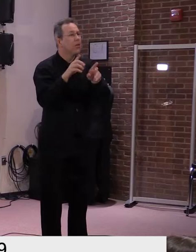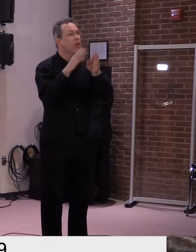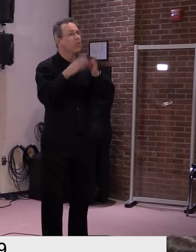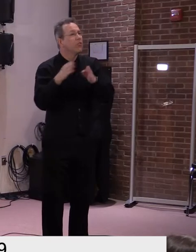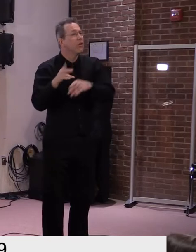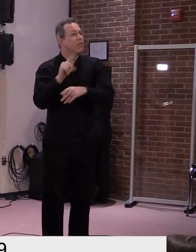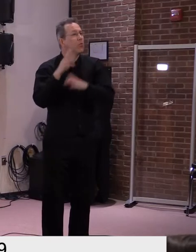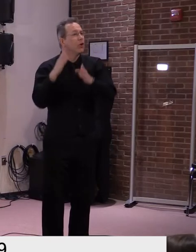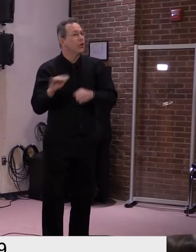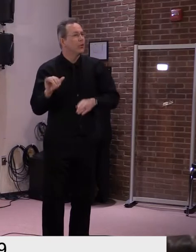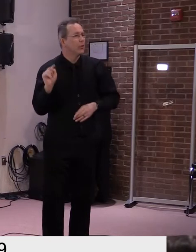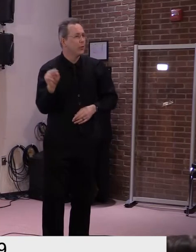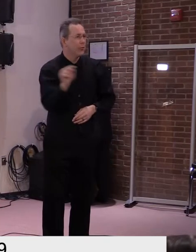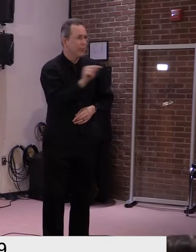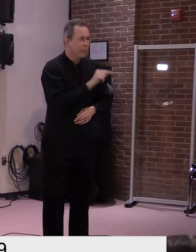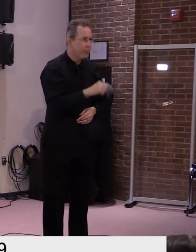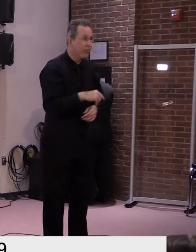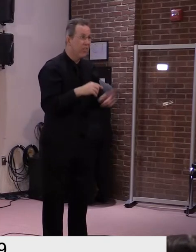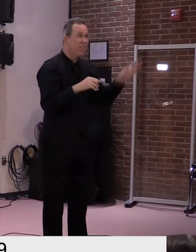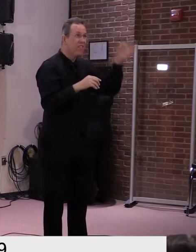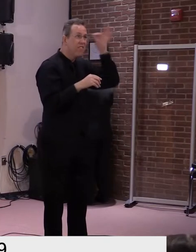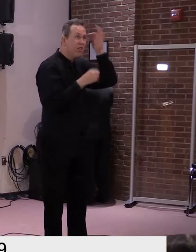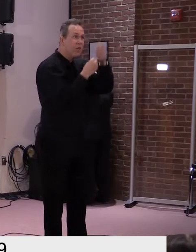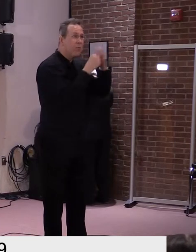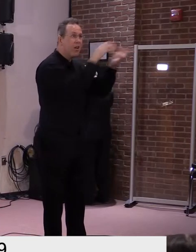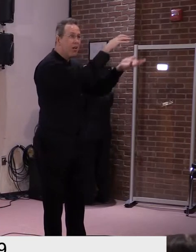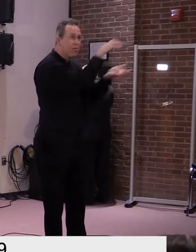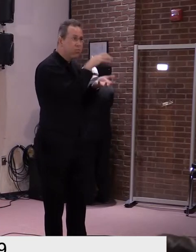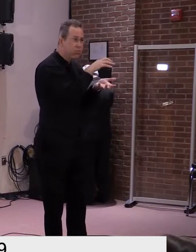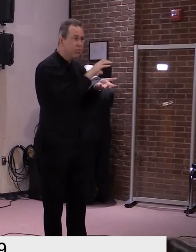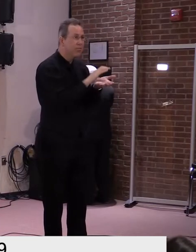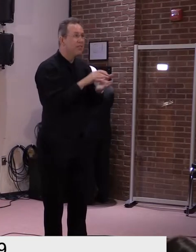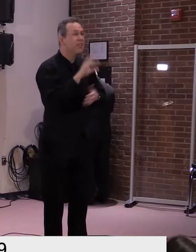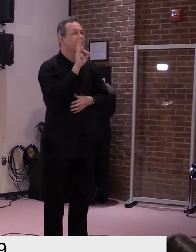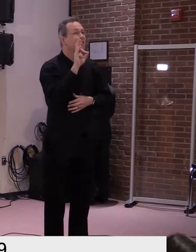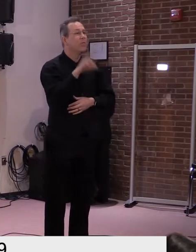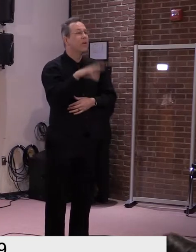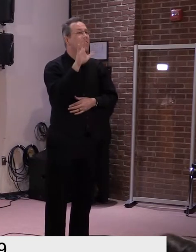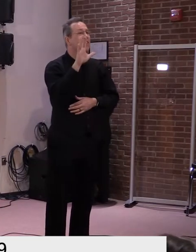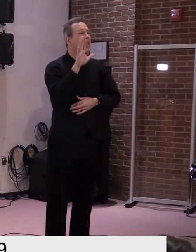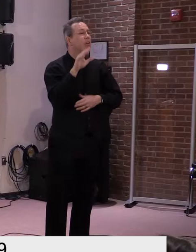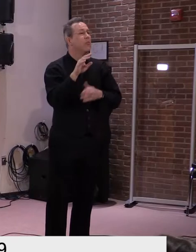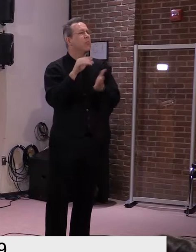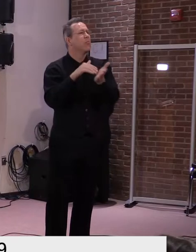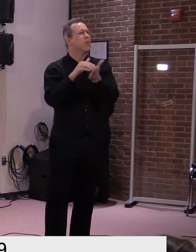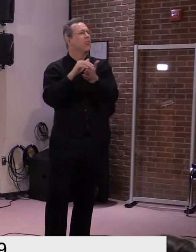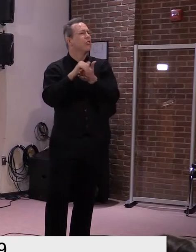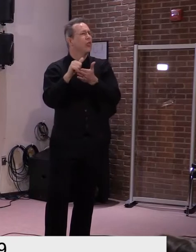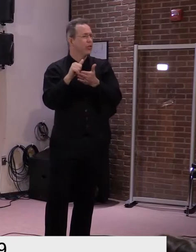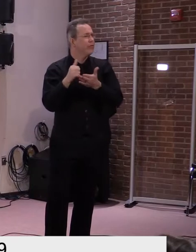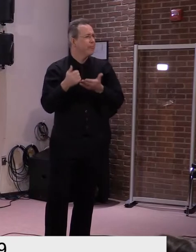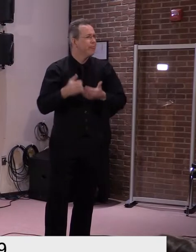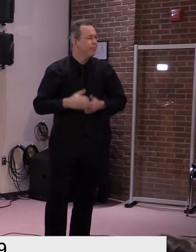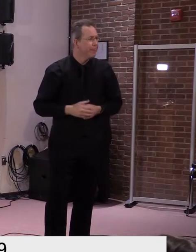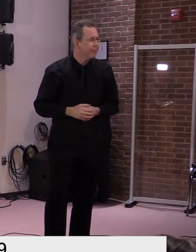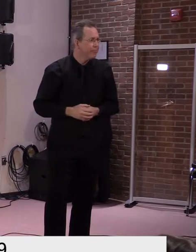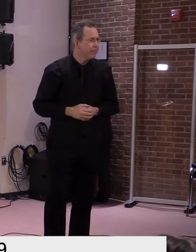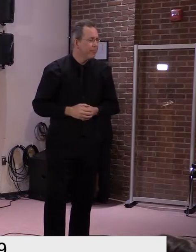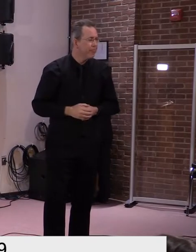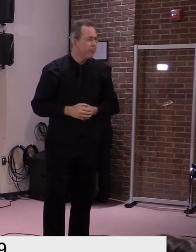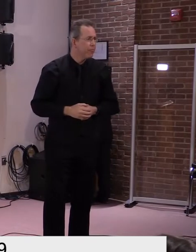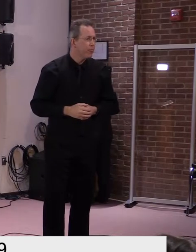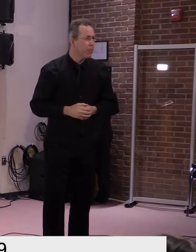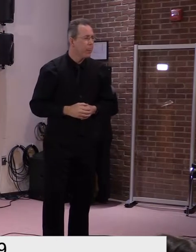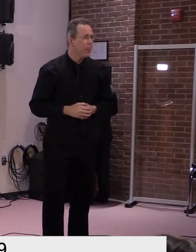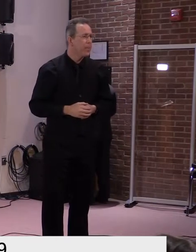to Vermont to approximately $7.5 billion since the first month of the pandemic. The American